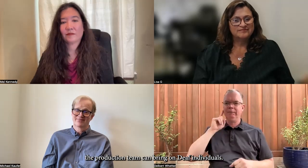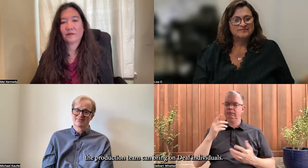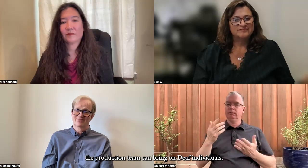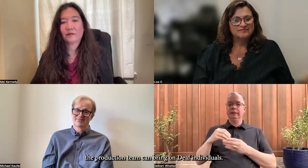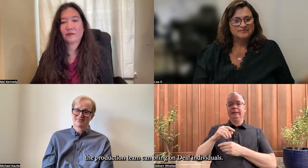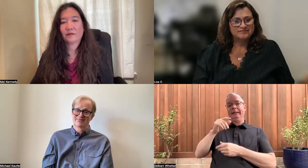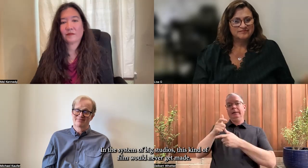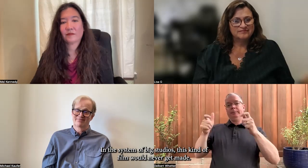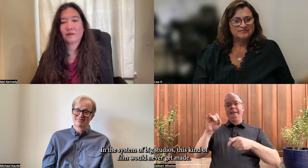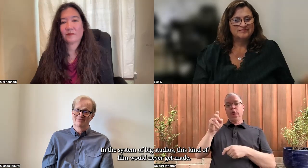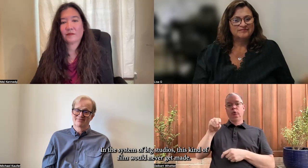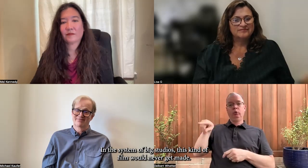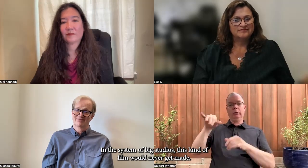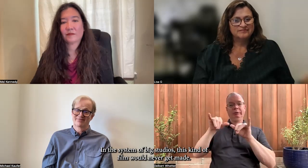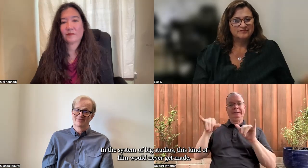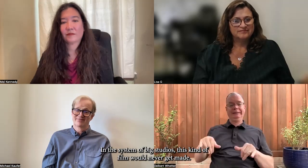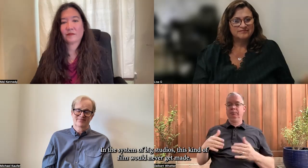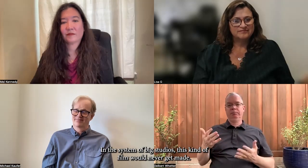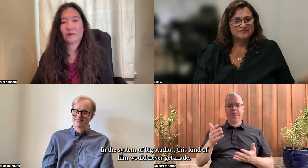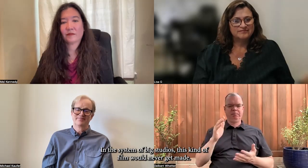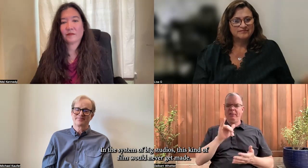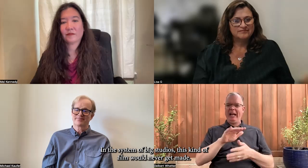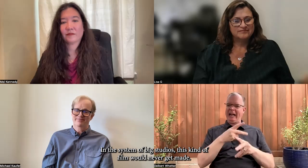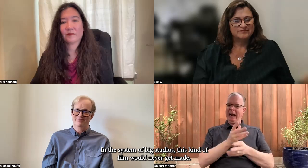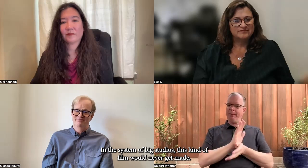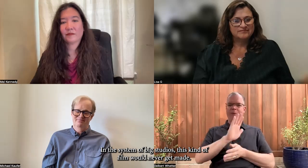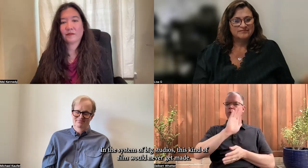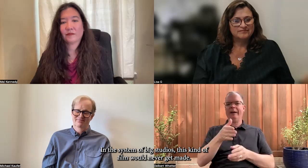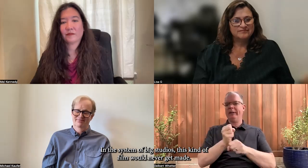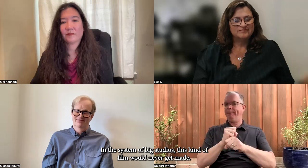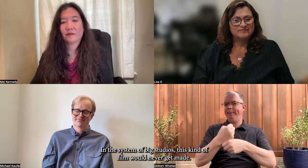individuals. In the system of big studios, this kind of film would never get made.